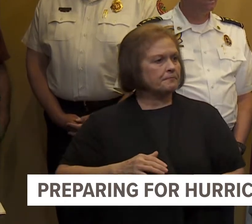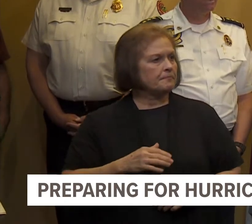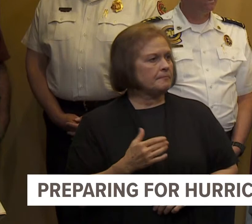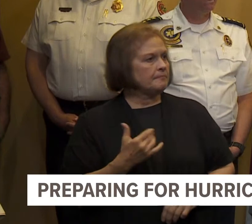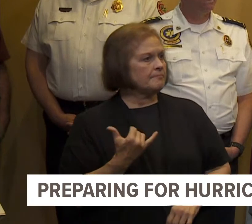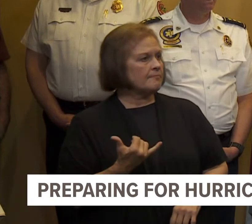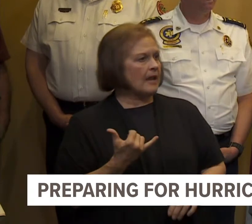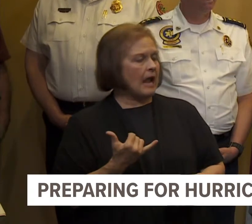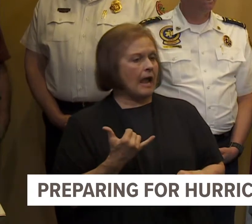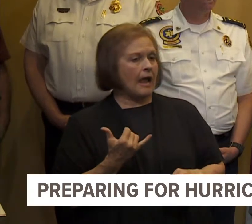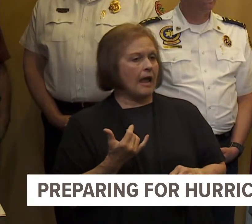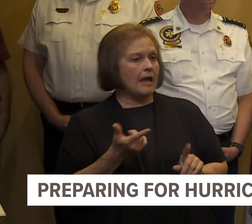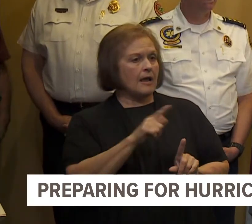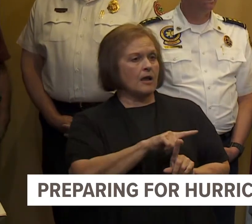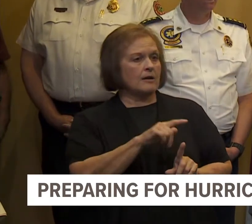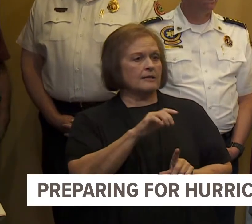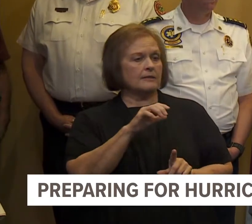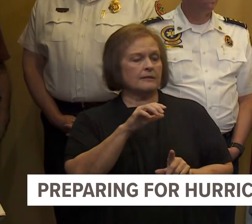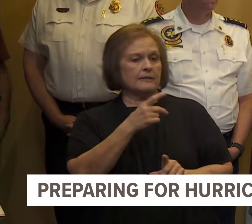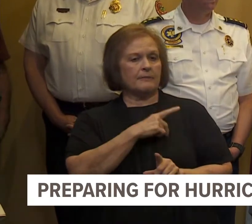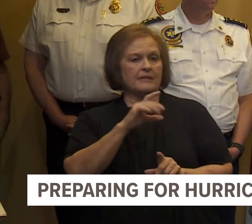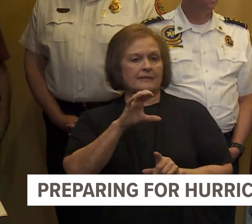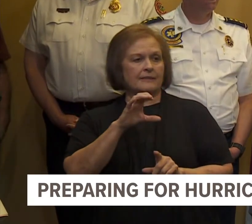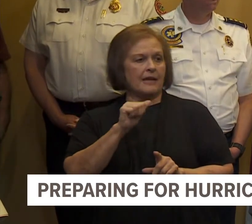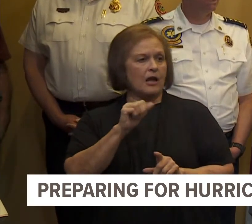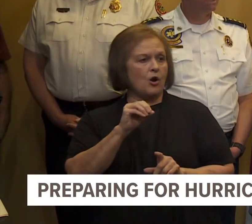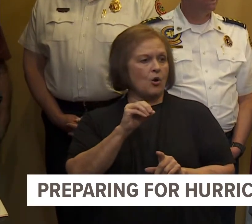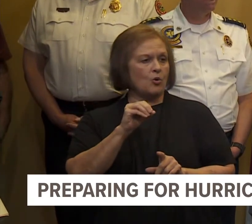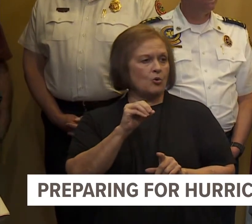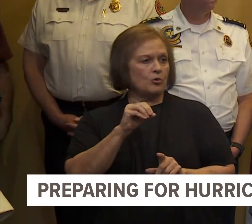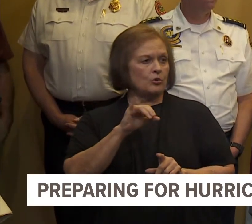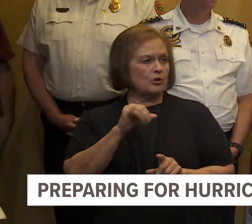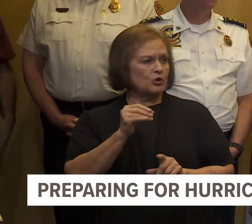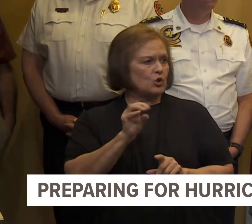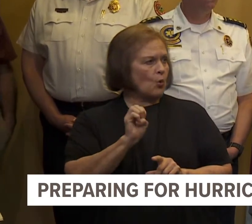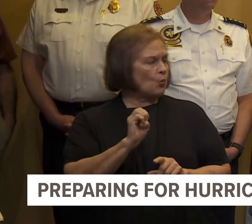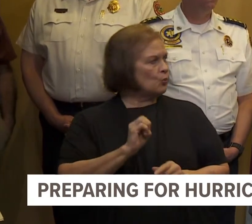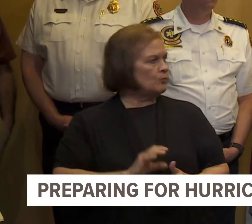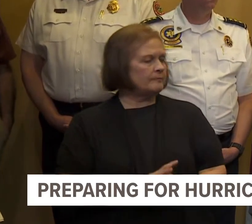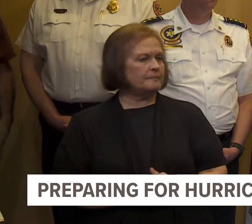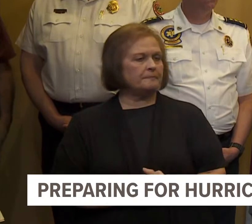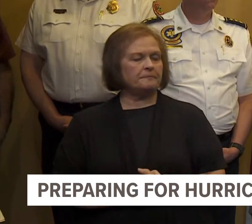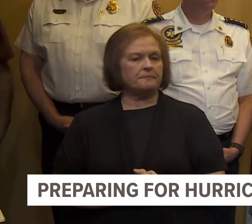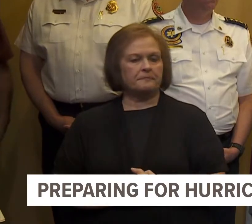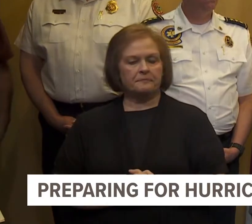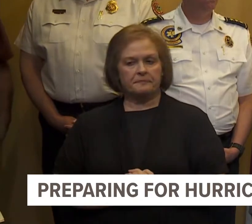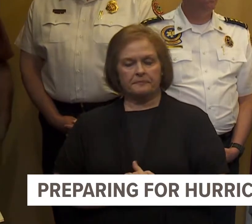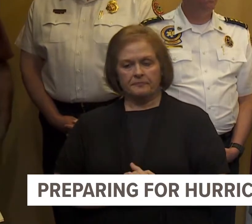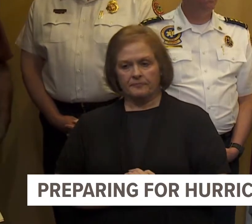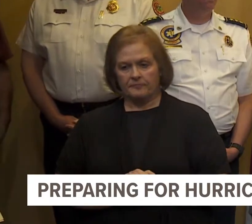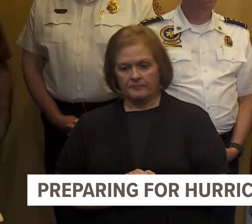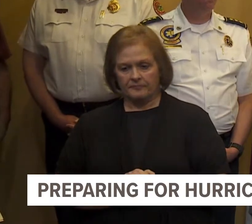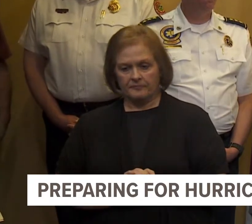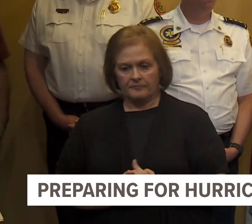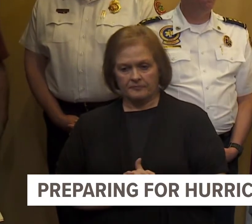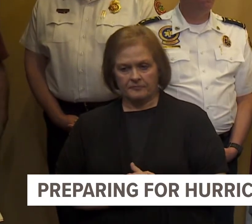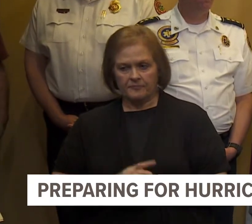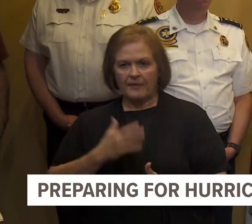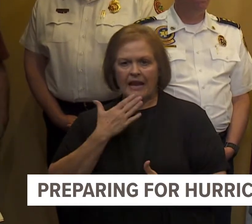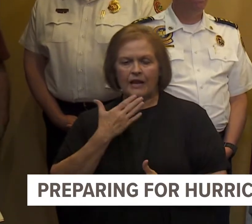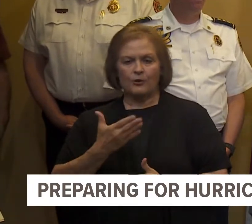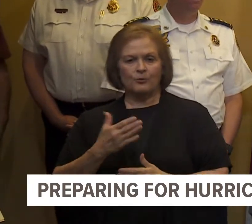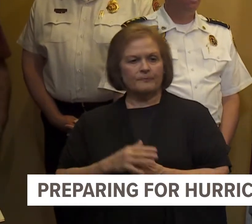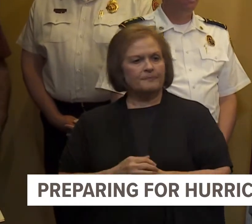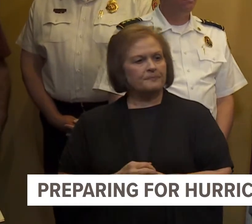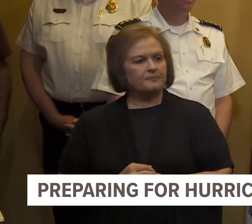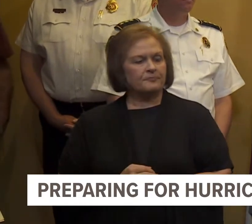And I'm going to ask Deputy CAO of Infrastructure, Joe Threat. Thank you, Joe. Oh, thank you, Madam Mayor.